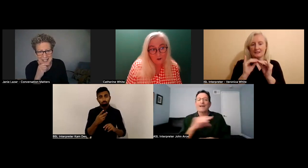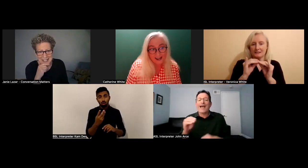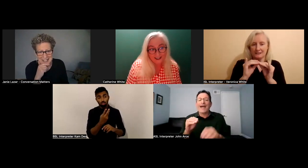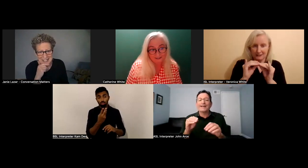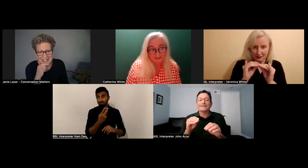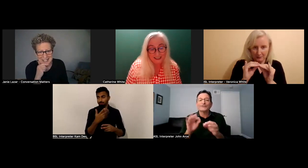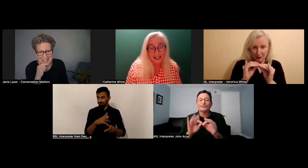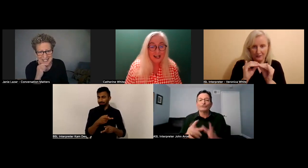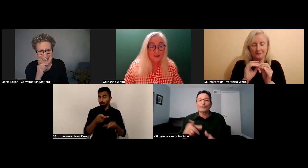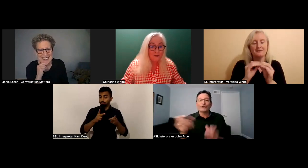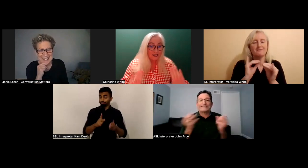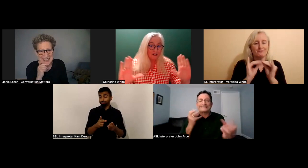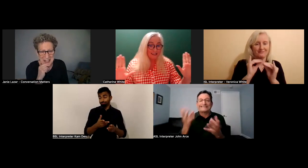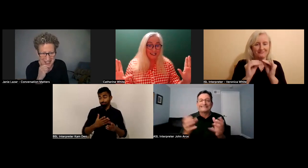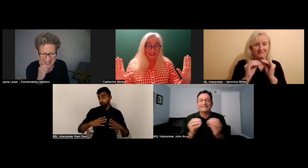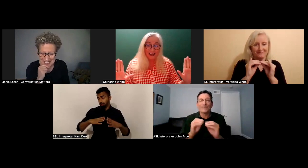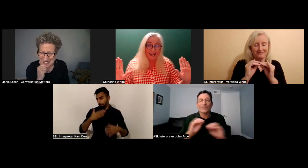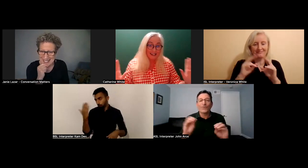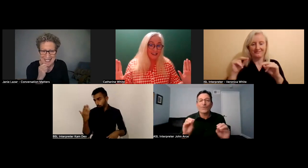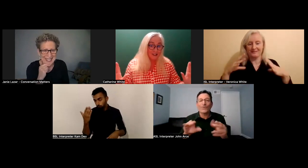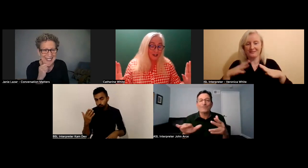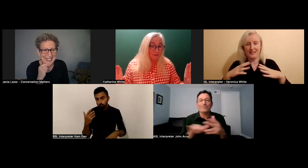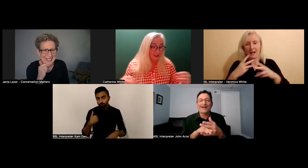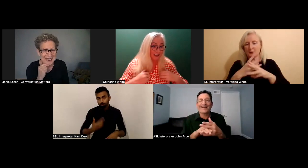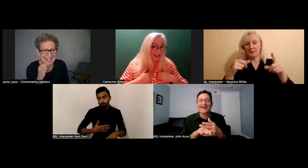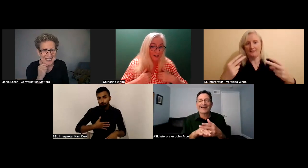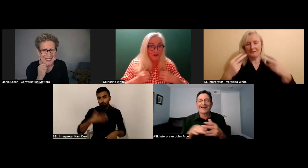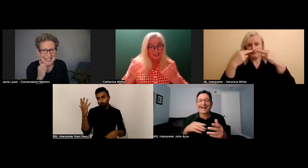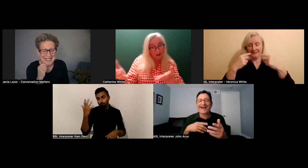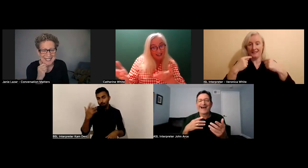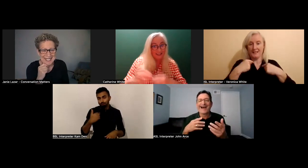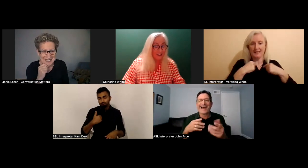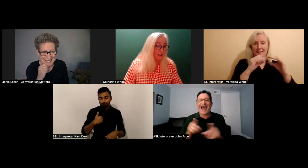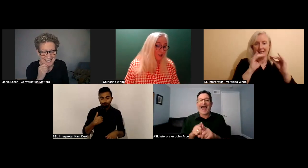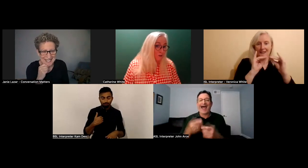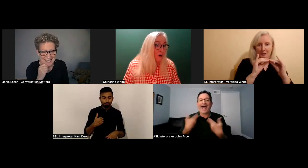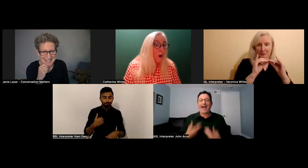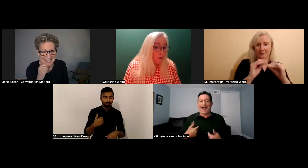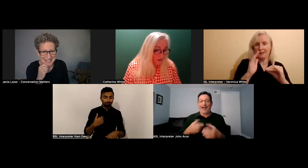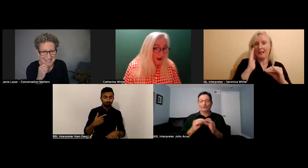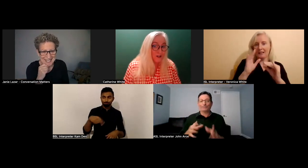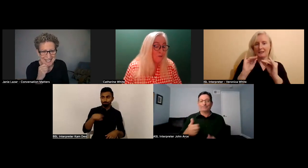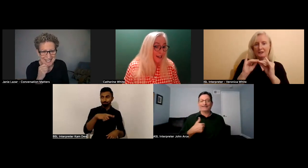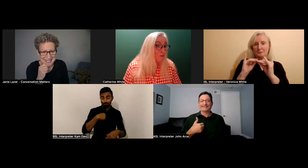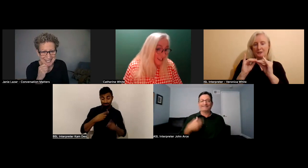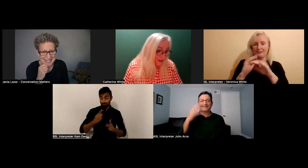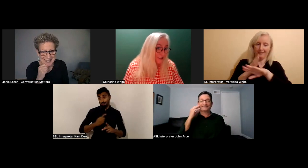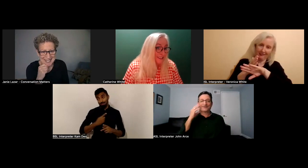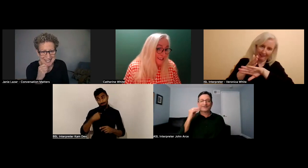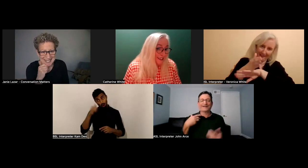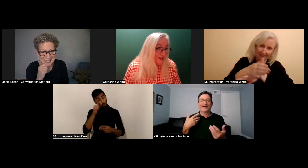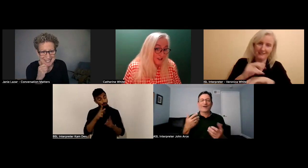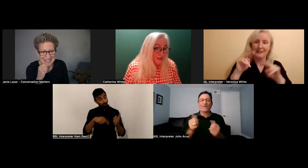a break. And I don't want to be seen as an interpreter who is now letting the interpreters work without a break and